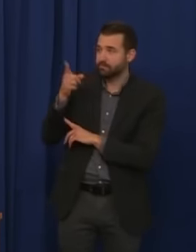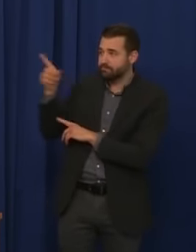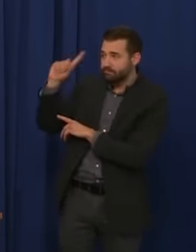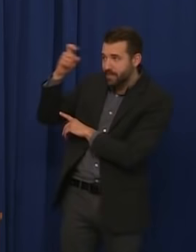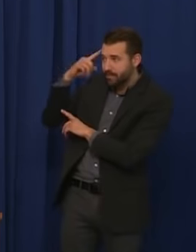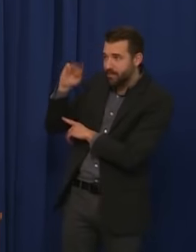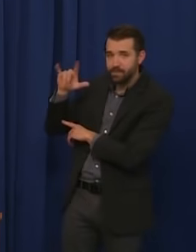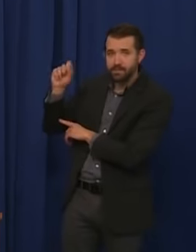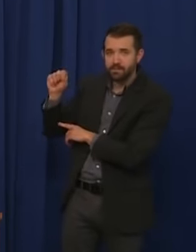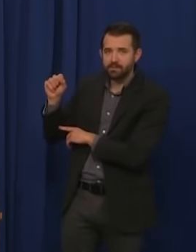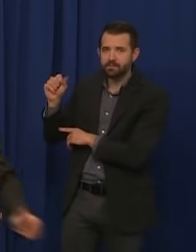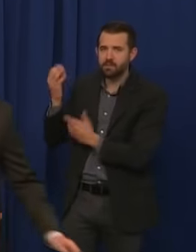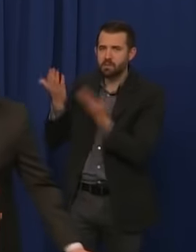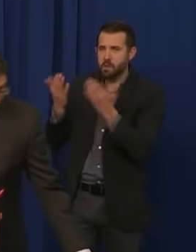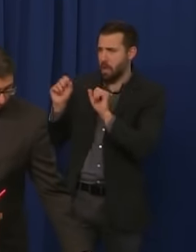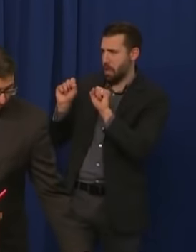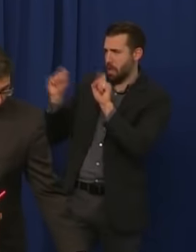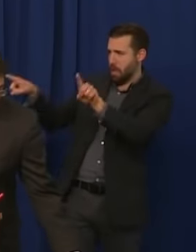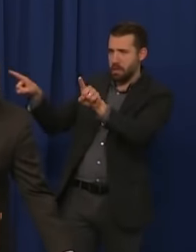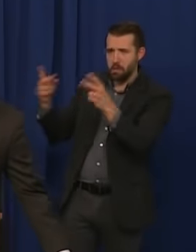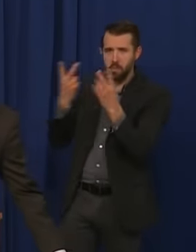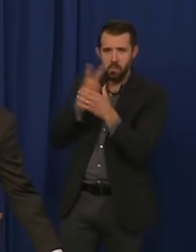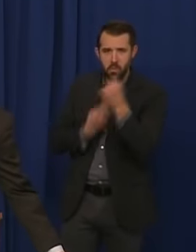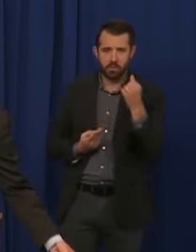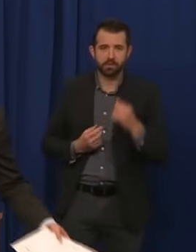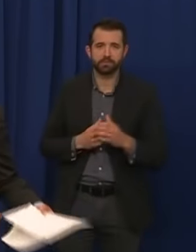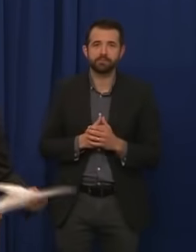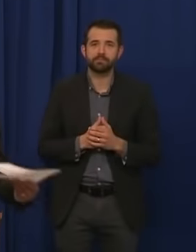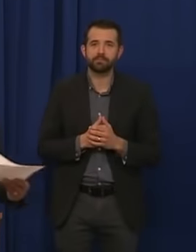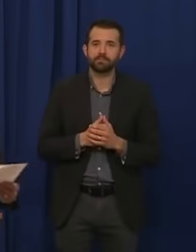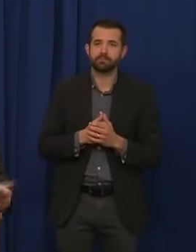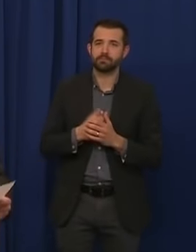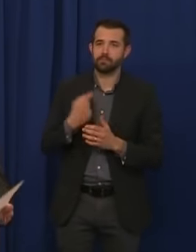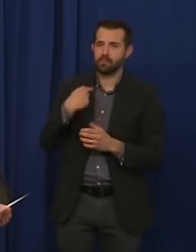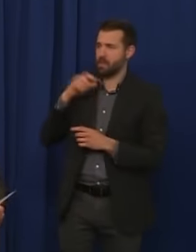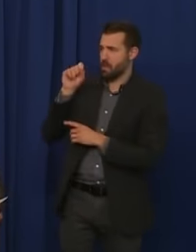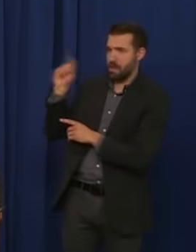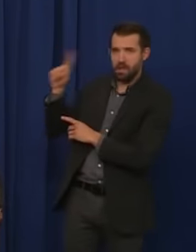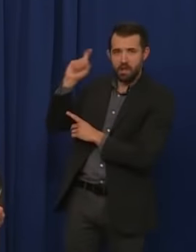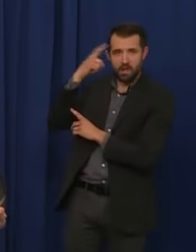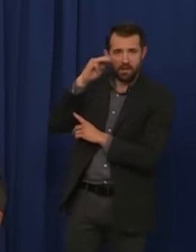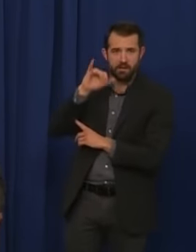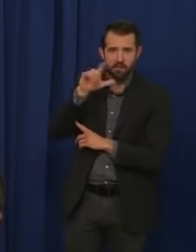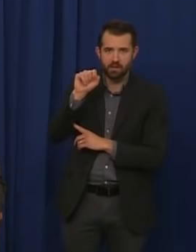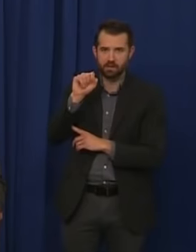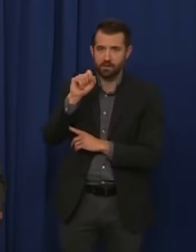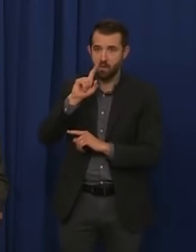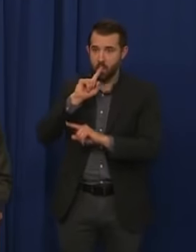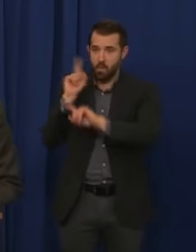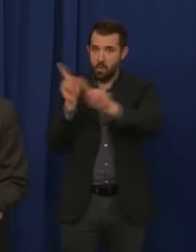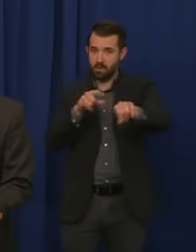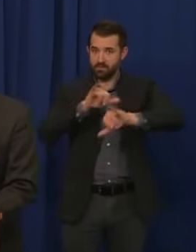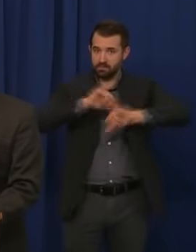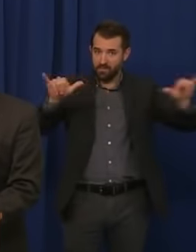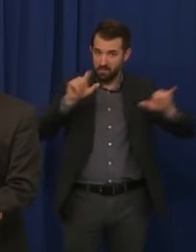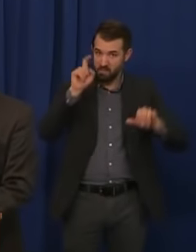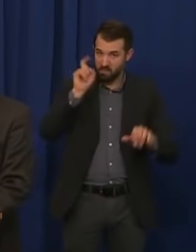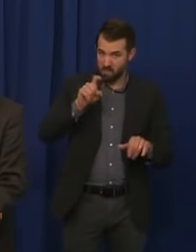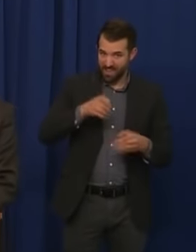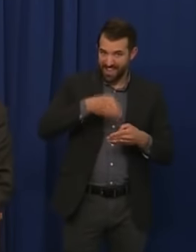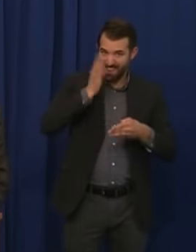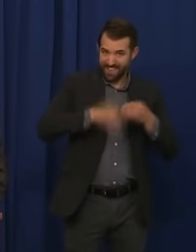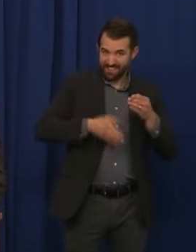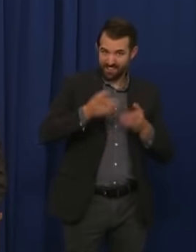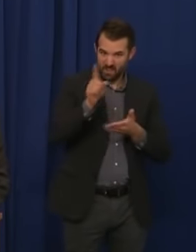a question for both of you, actually. Governor Mills, your stay healthy at home order is set to end a week from today. Will that